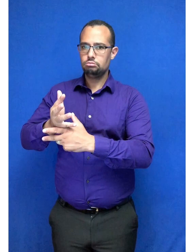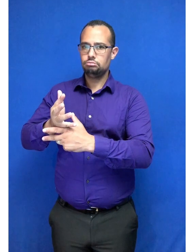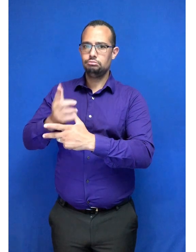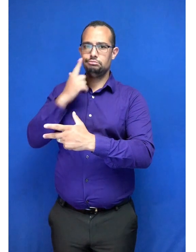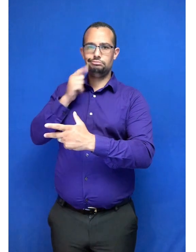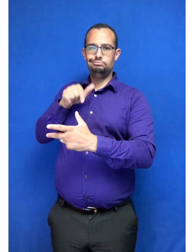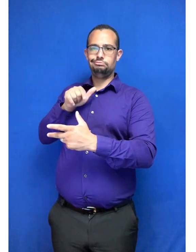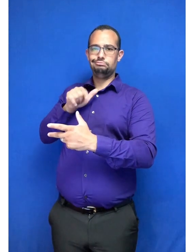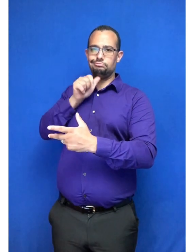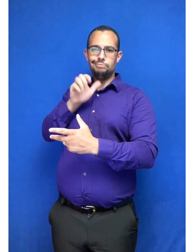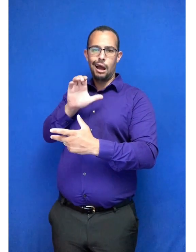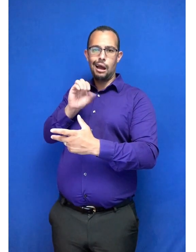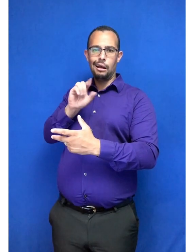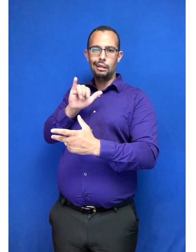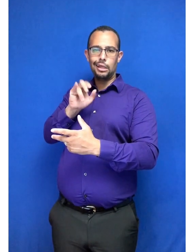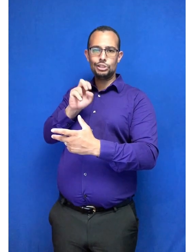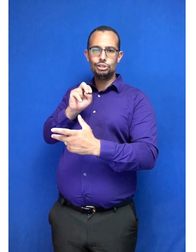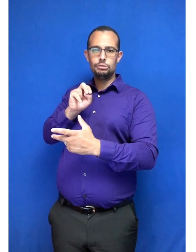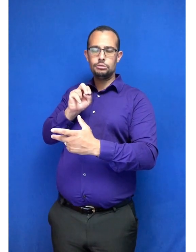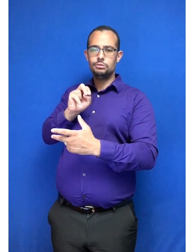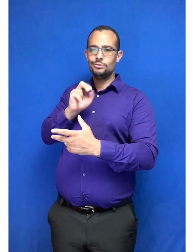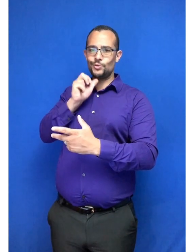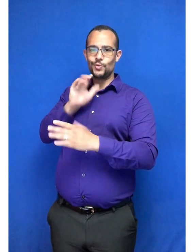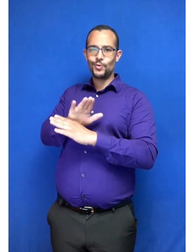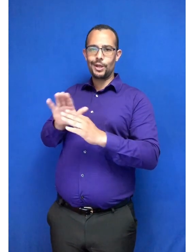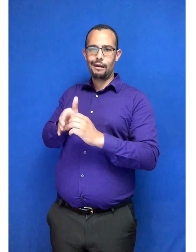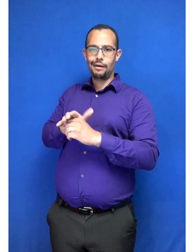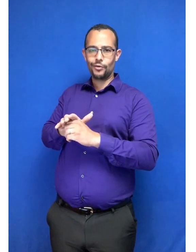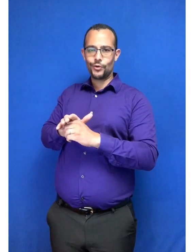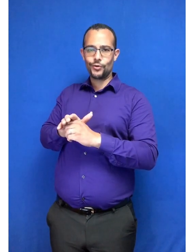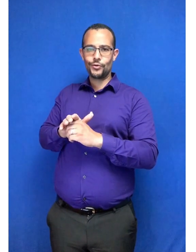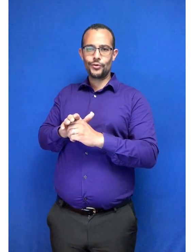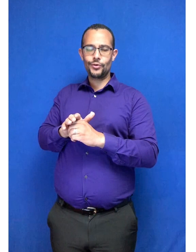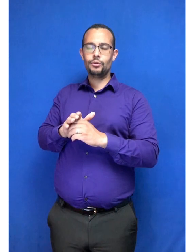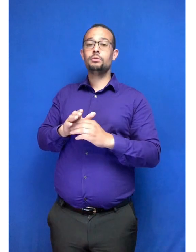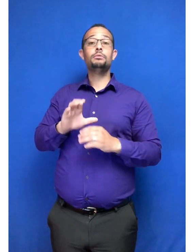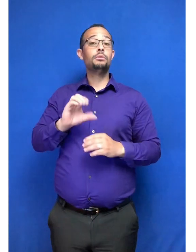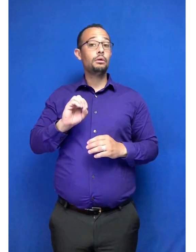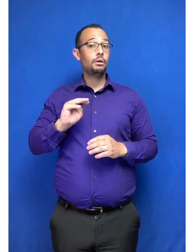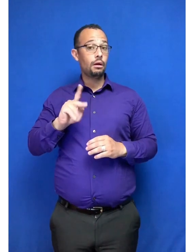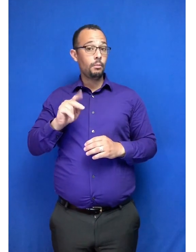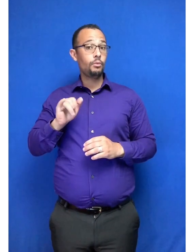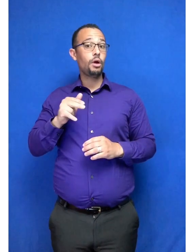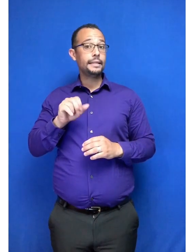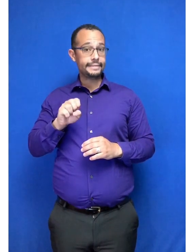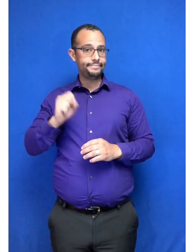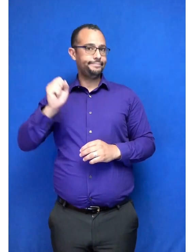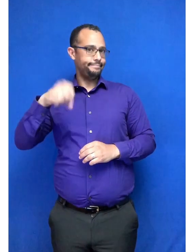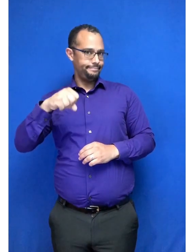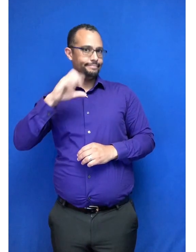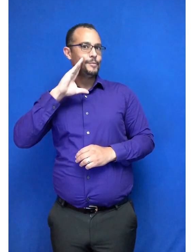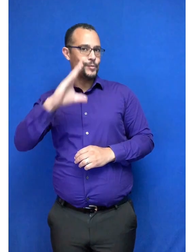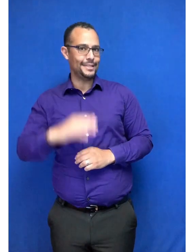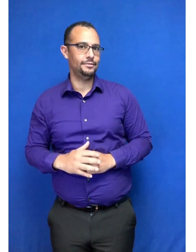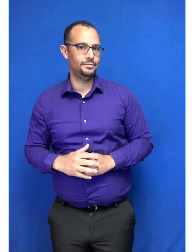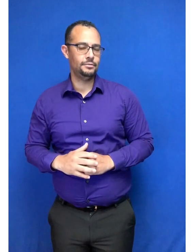car collision. If that's a concern of yours, have a discussion with your insurance agent.